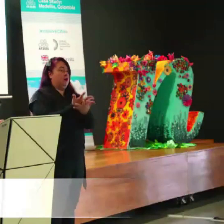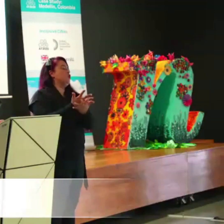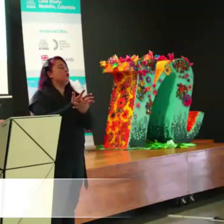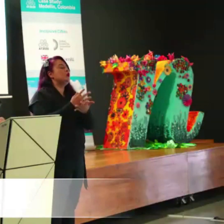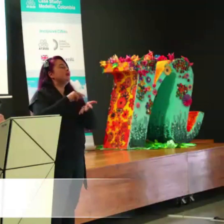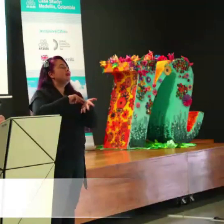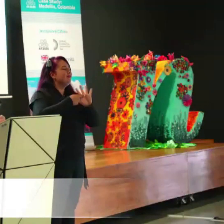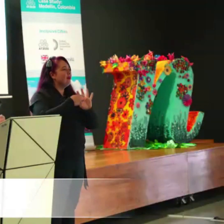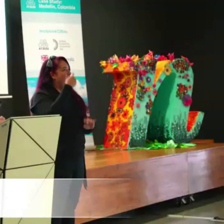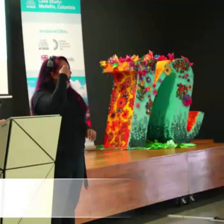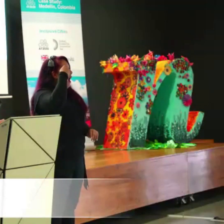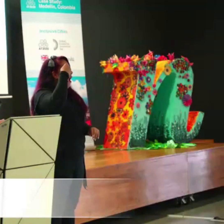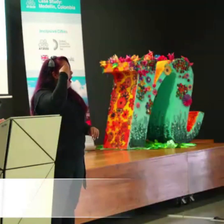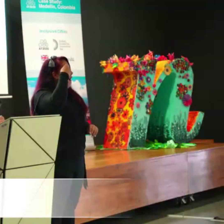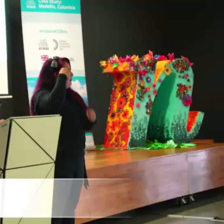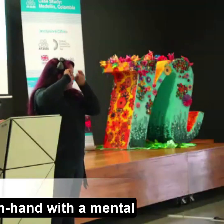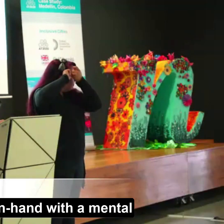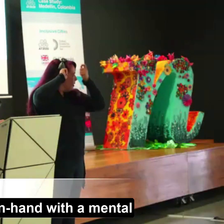It